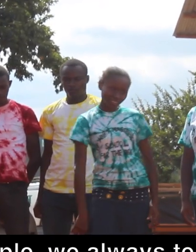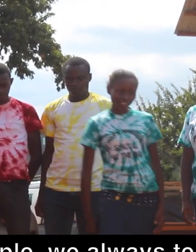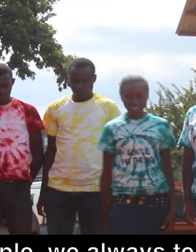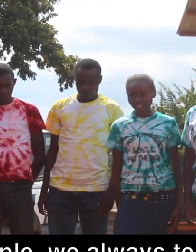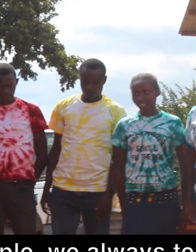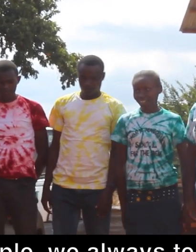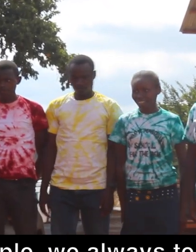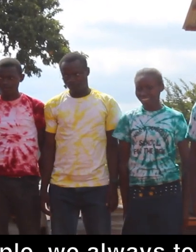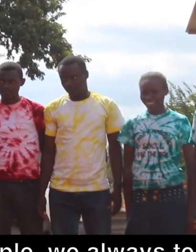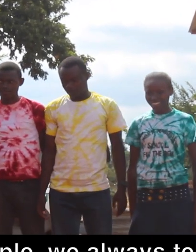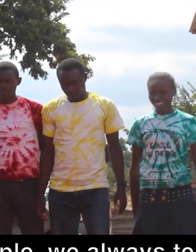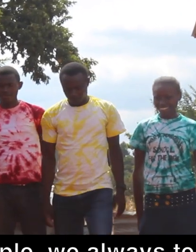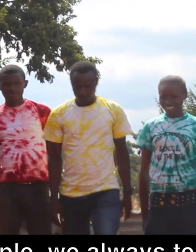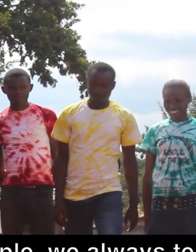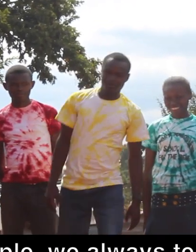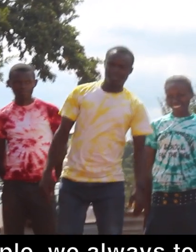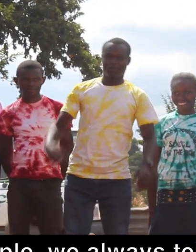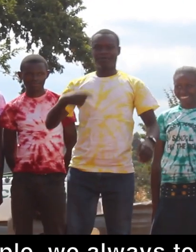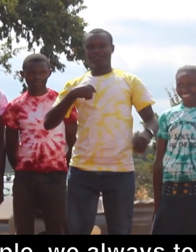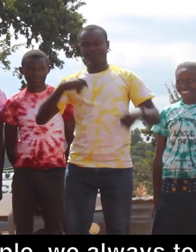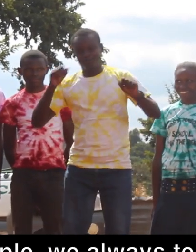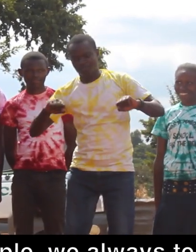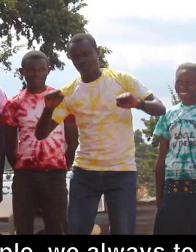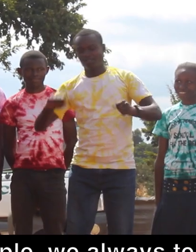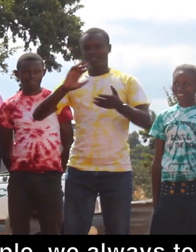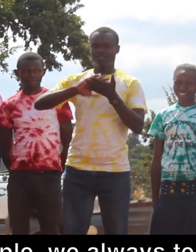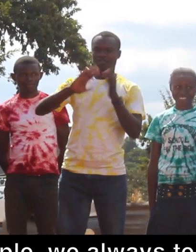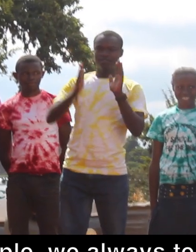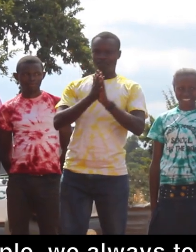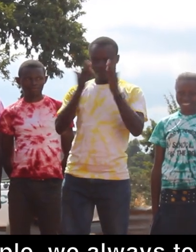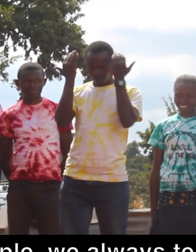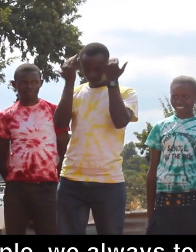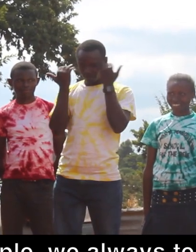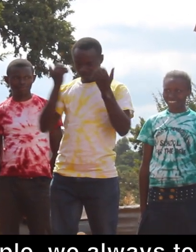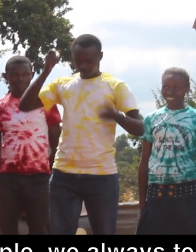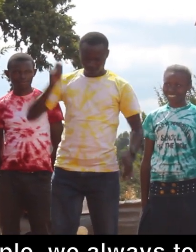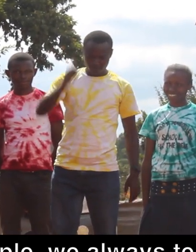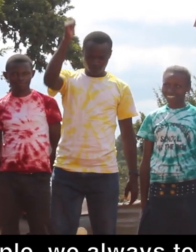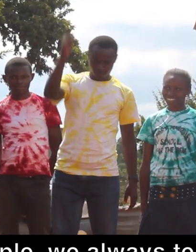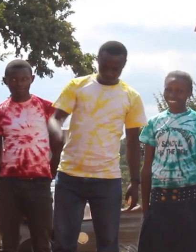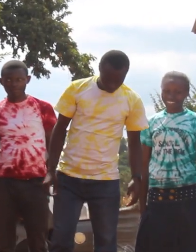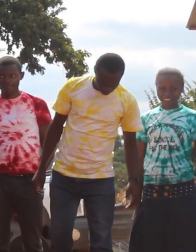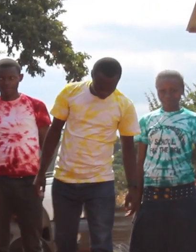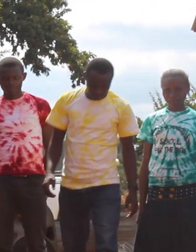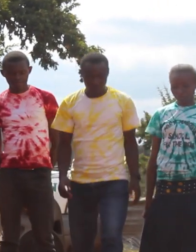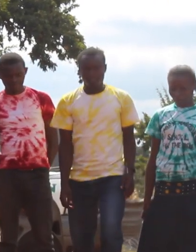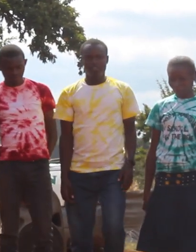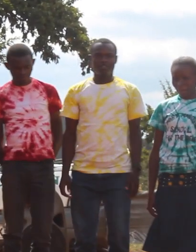But other people, you always tell them, becoming a deaf does not